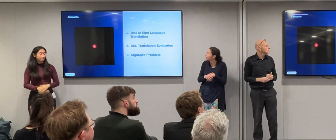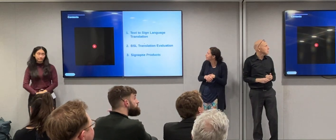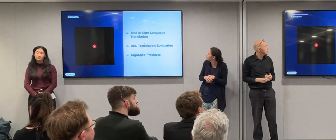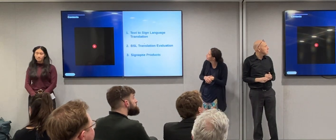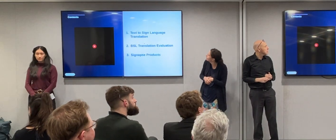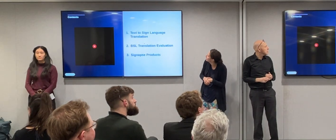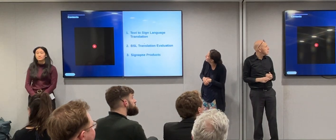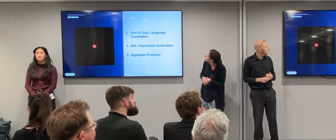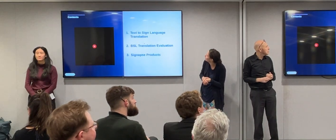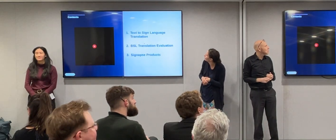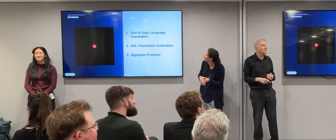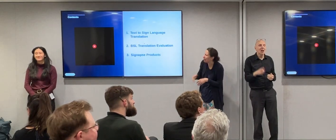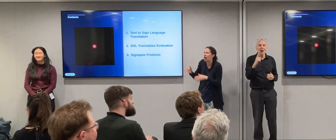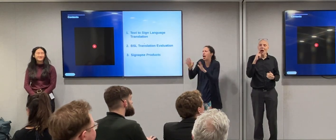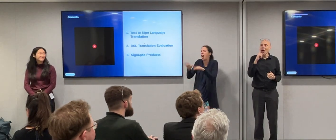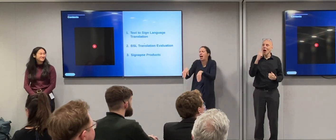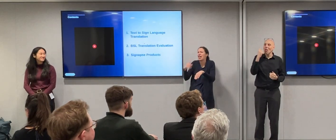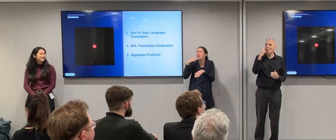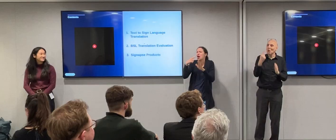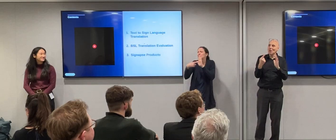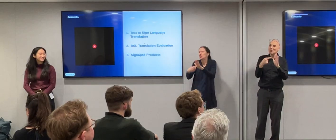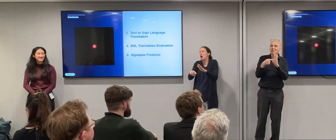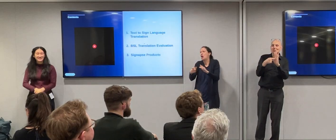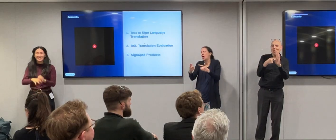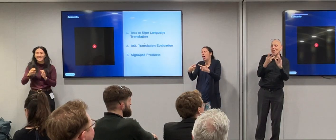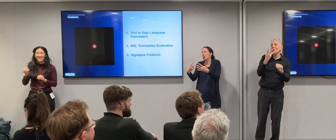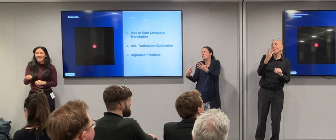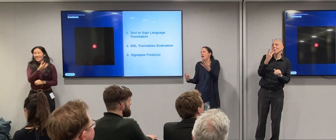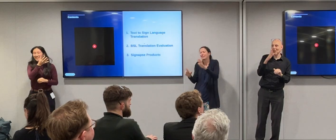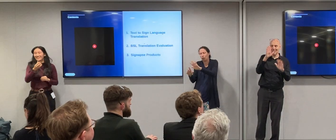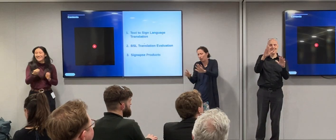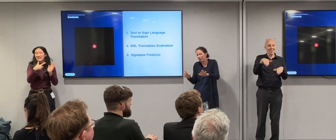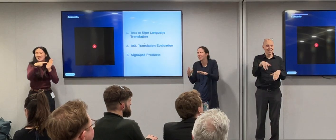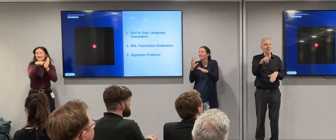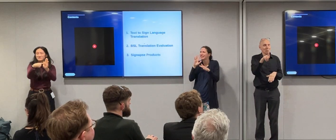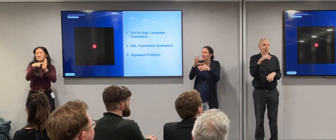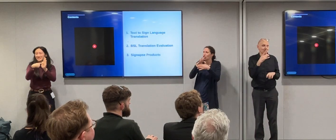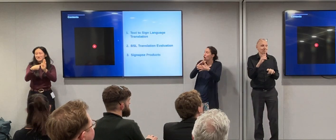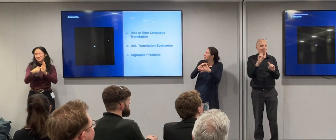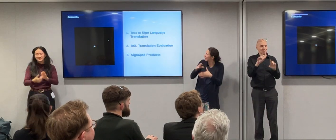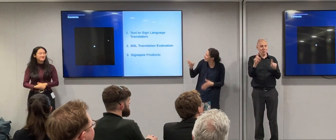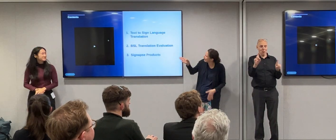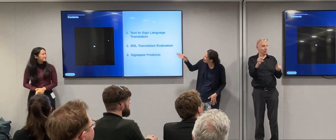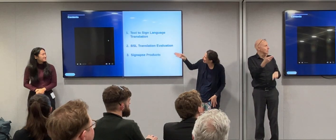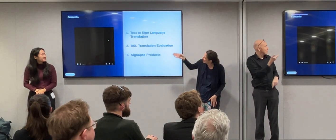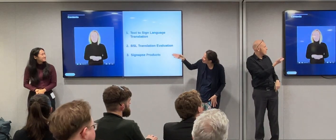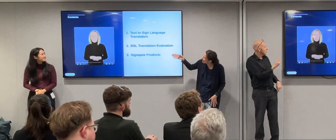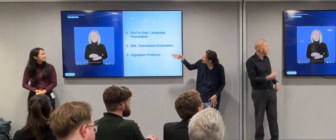And again, I thought I'd show another one. Why not? I thought I'd give the contents that I'm going to talk about as well.